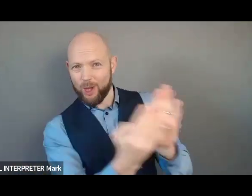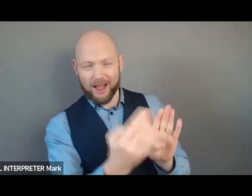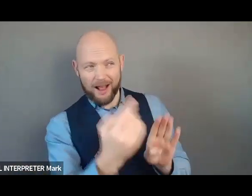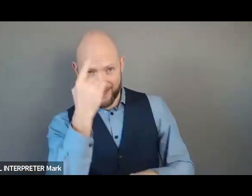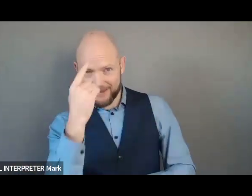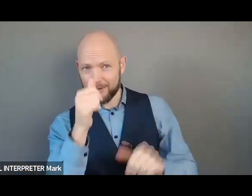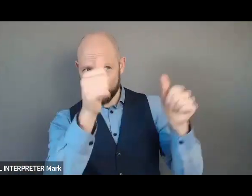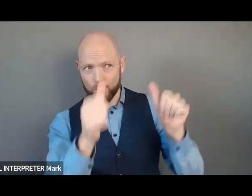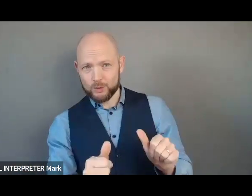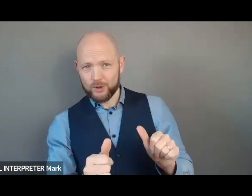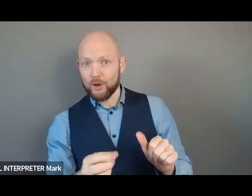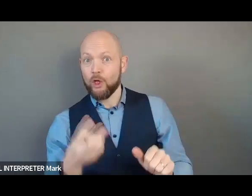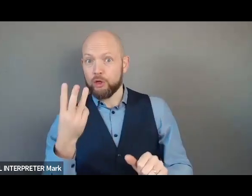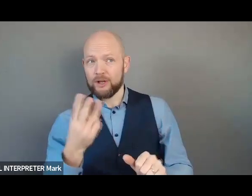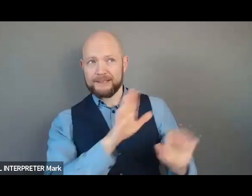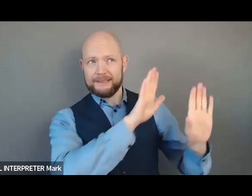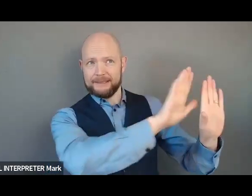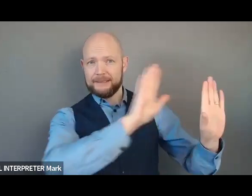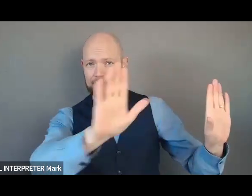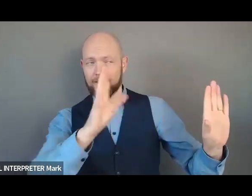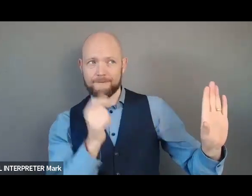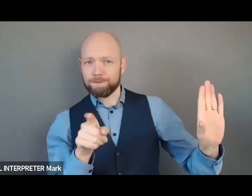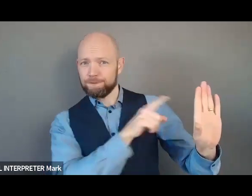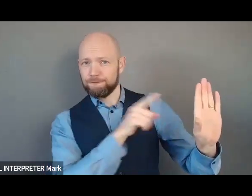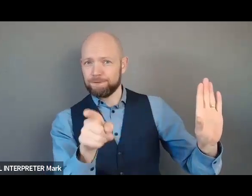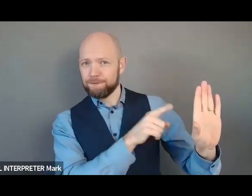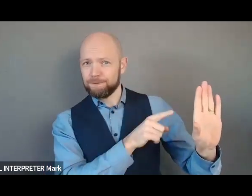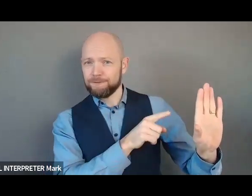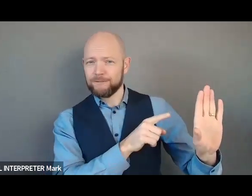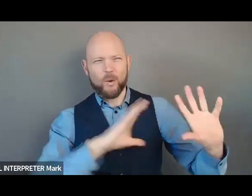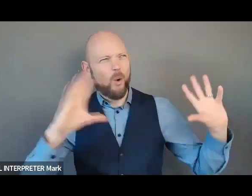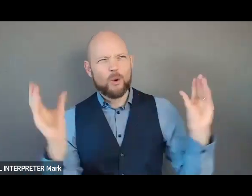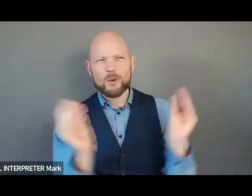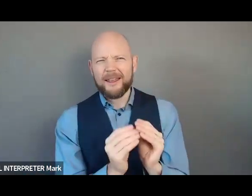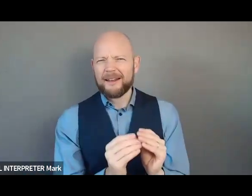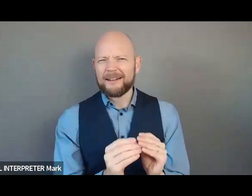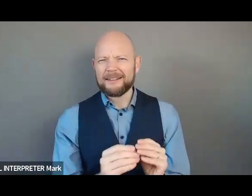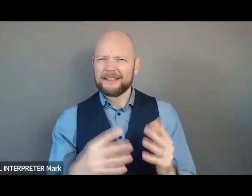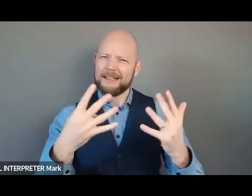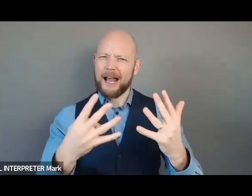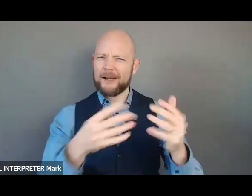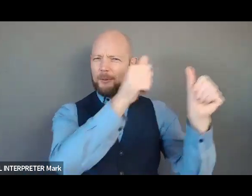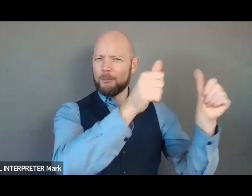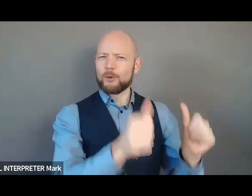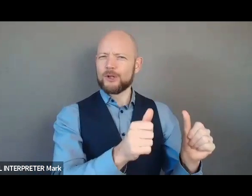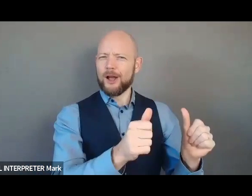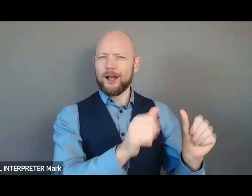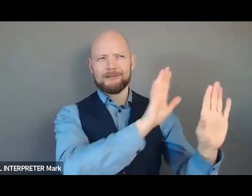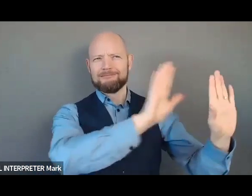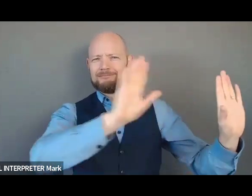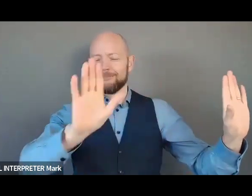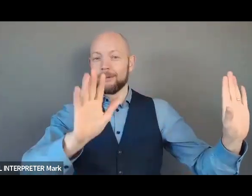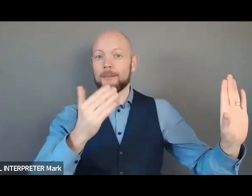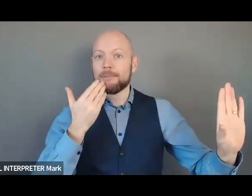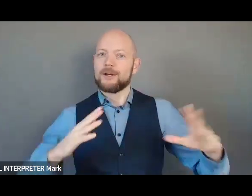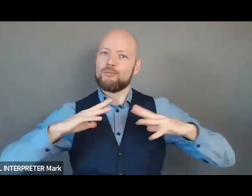Yeah, 3 out of 5. So that's a pretty good representation. I think there's about 9 in total. So please look at the posters in the